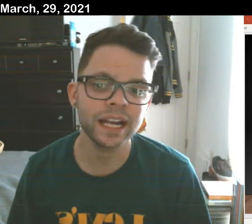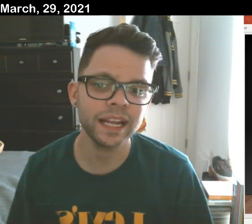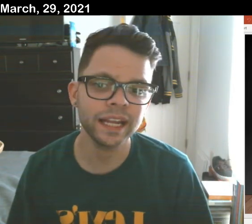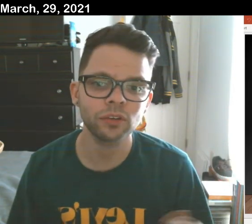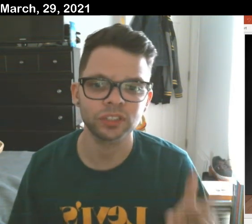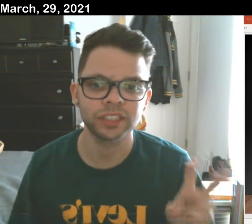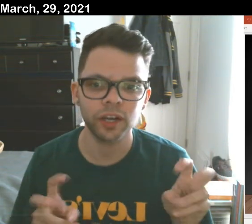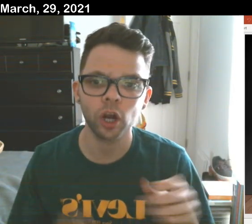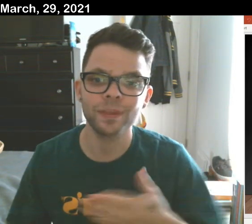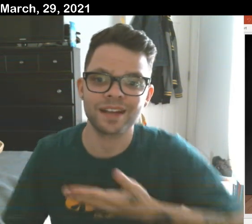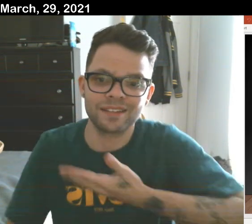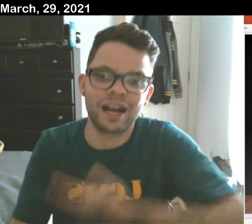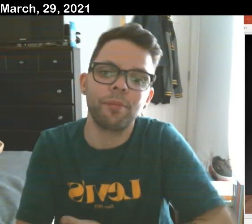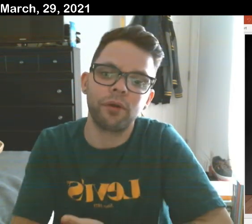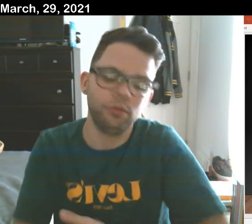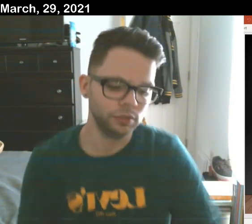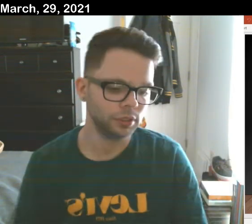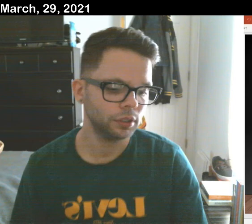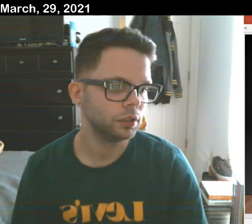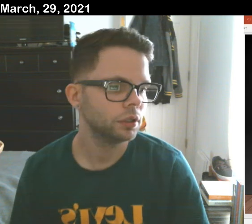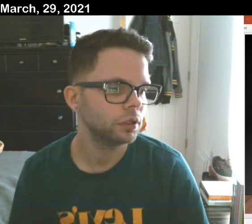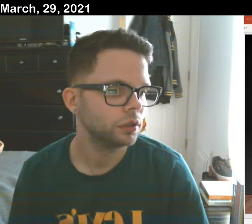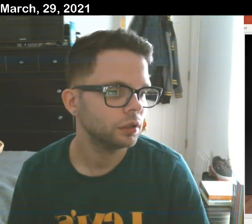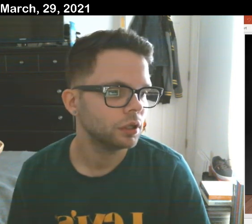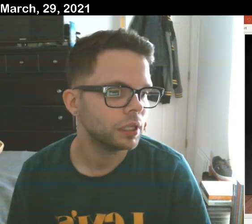Your signing hand or signing arm is on top, though.